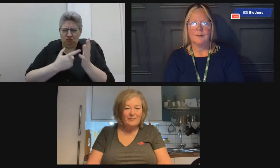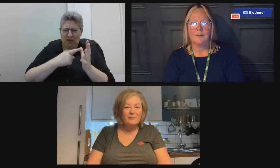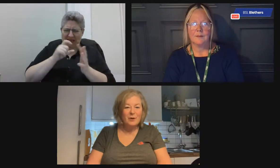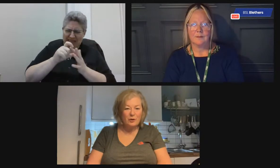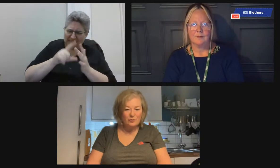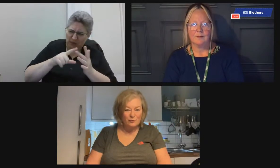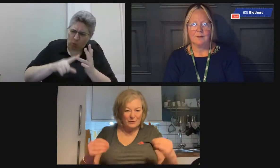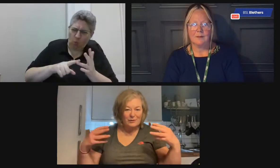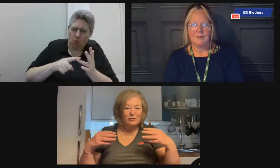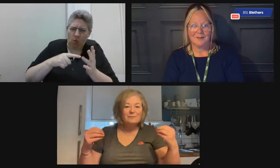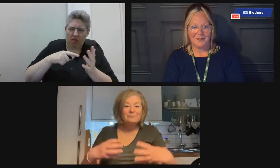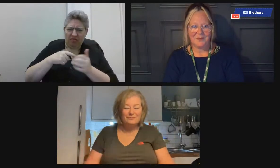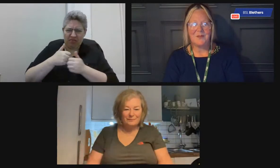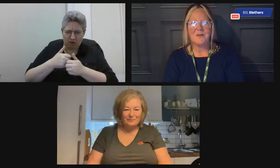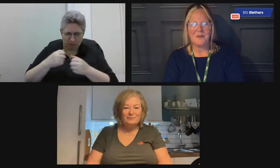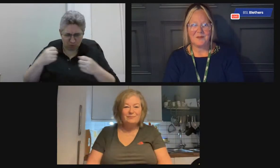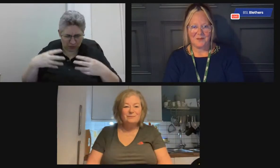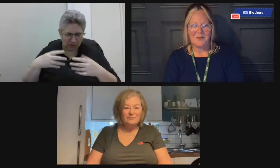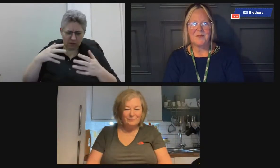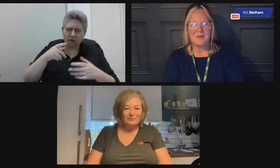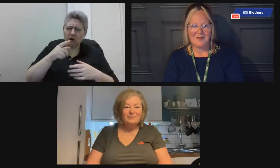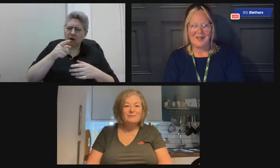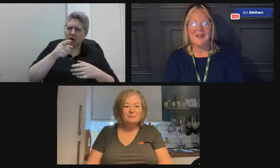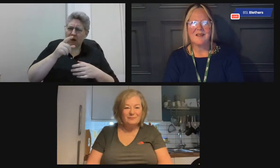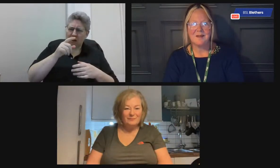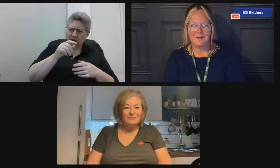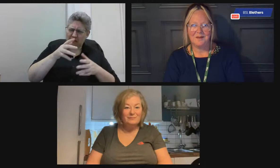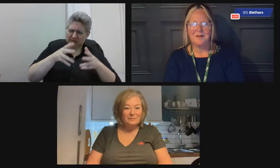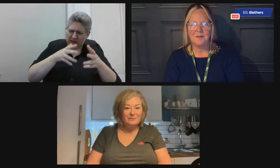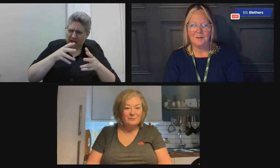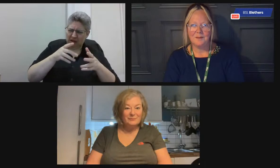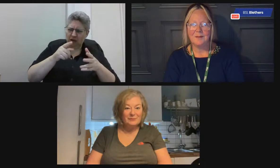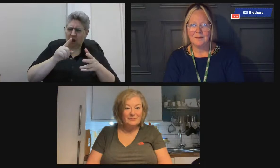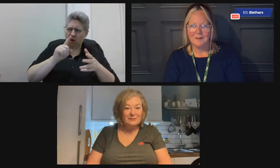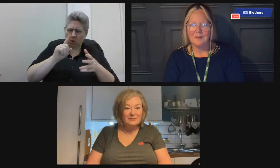signs and treatments for chemotherapy or